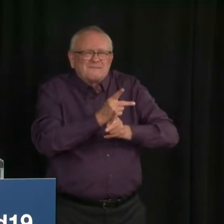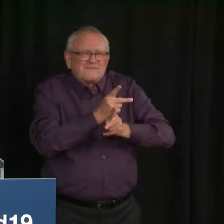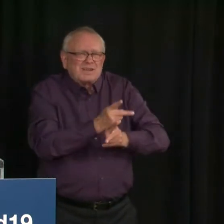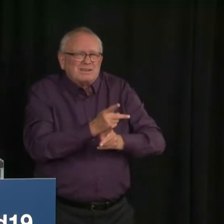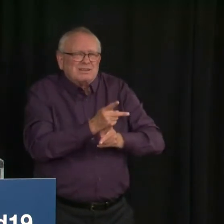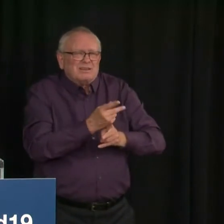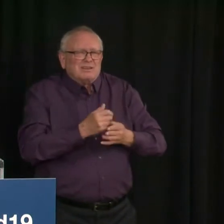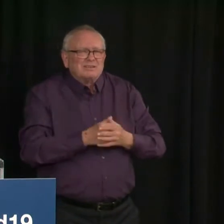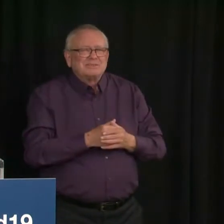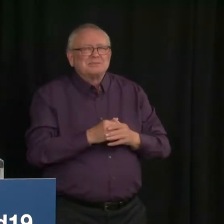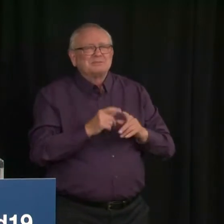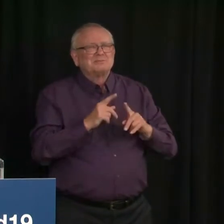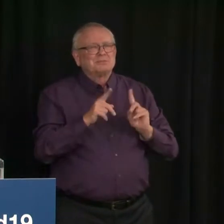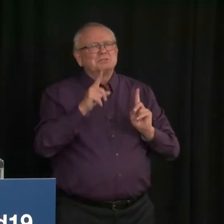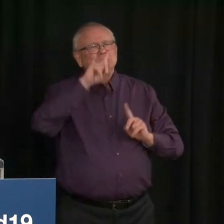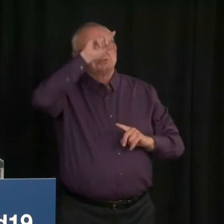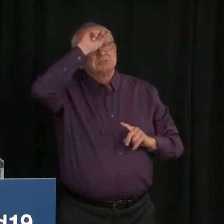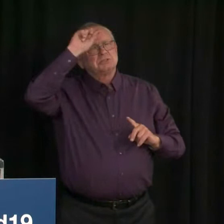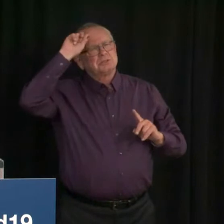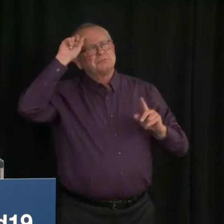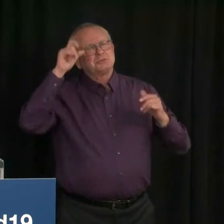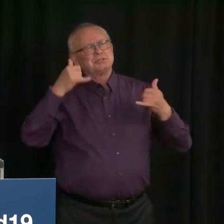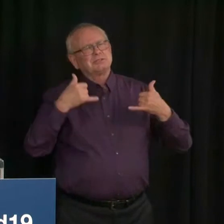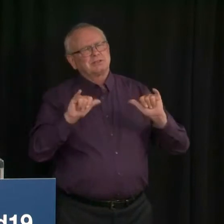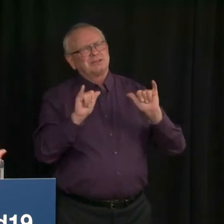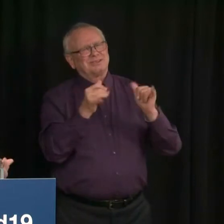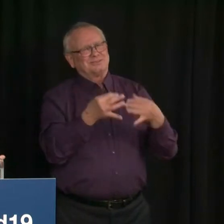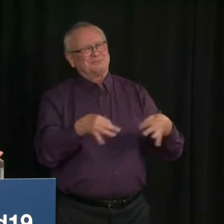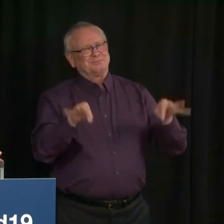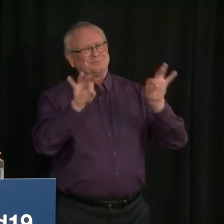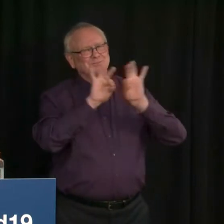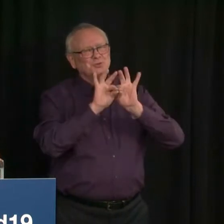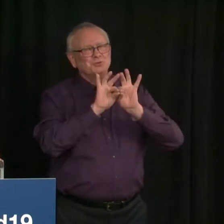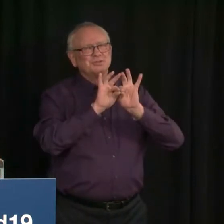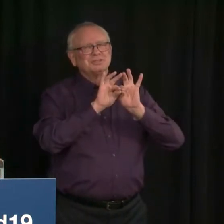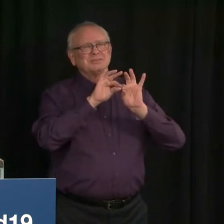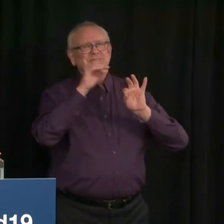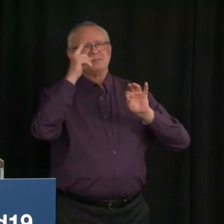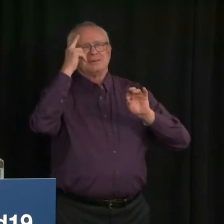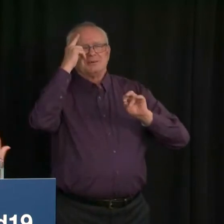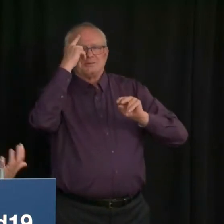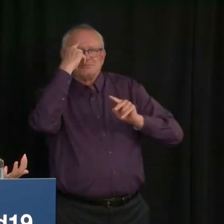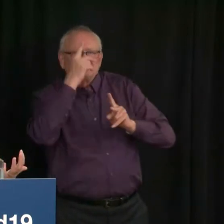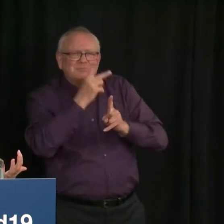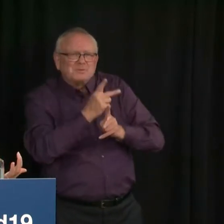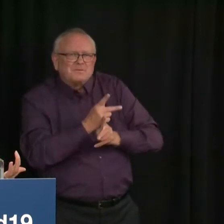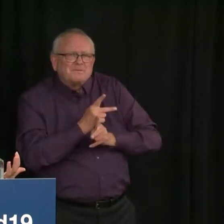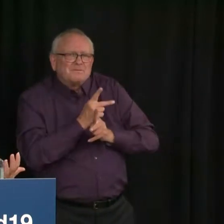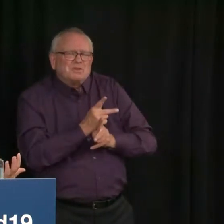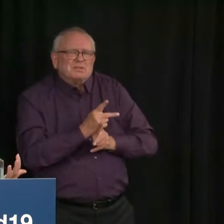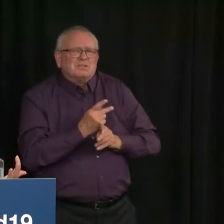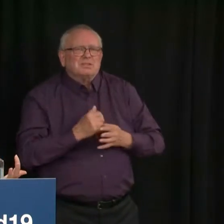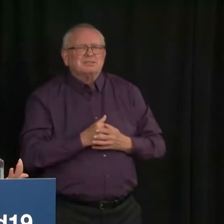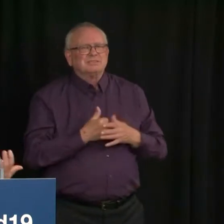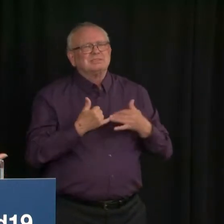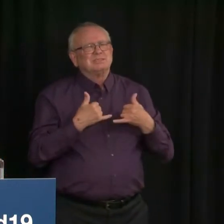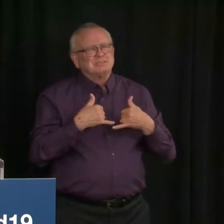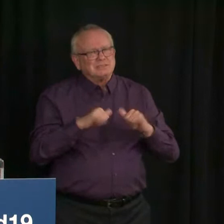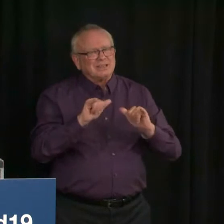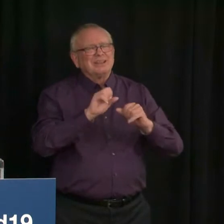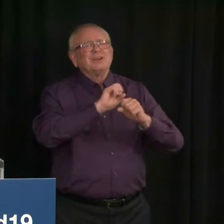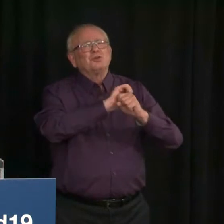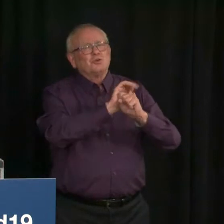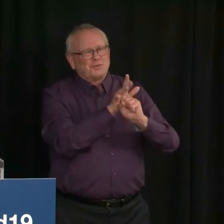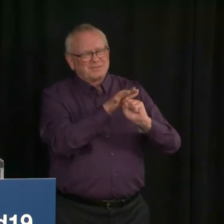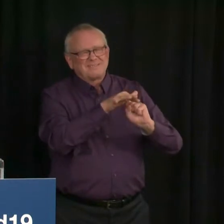to be a time of us in the transition between responding to the significant threat that COVID-19 has posed